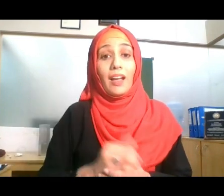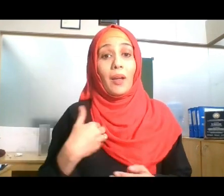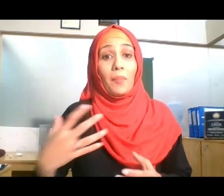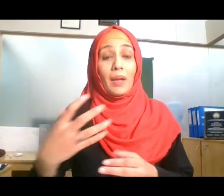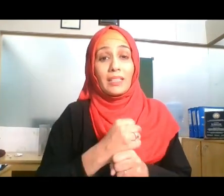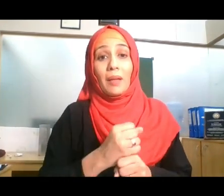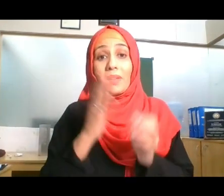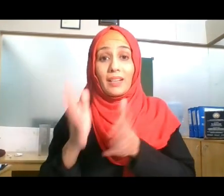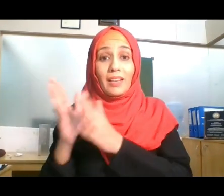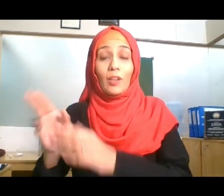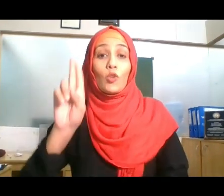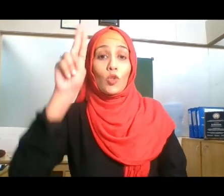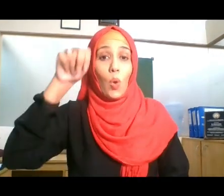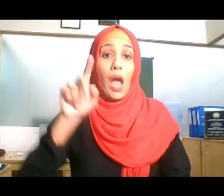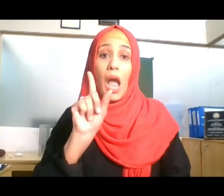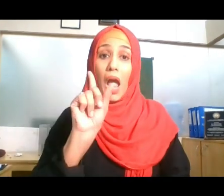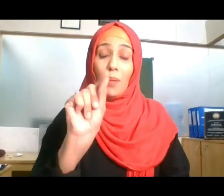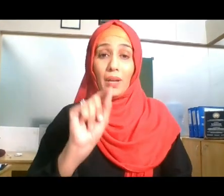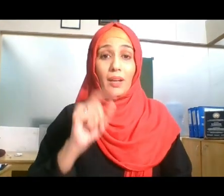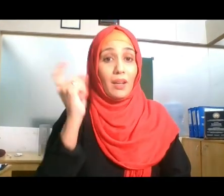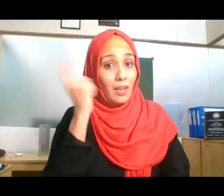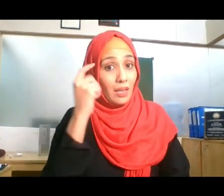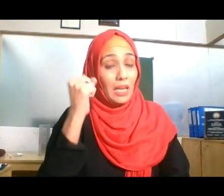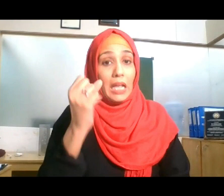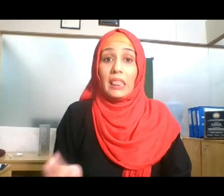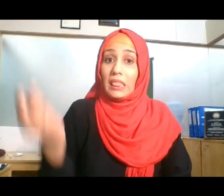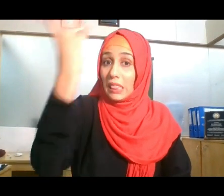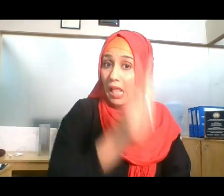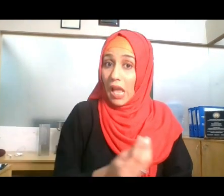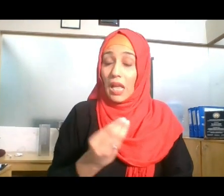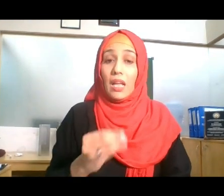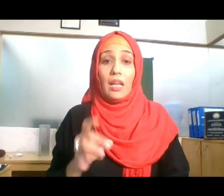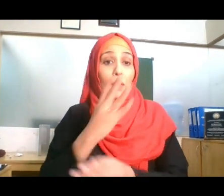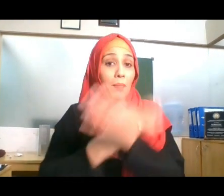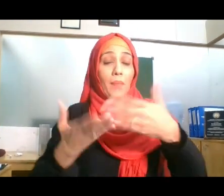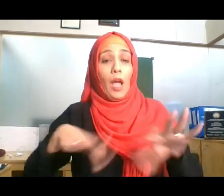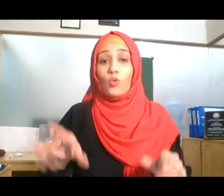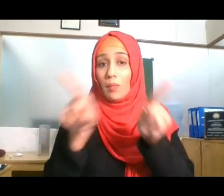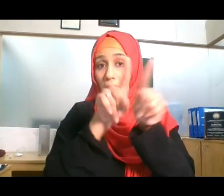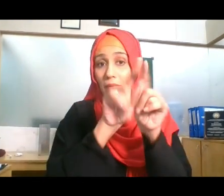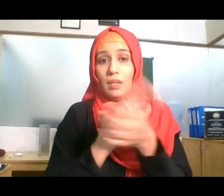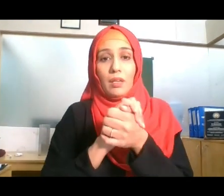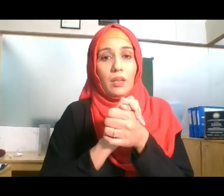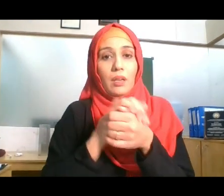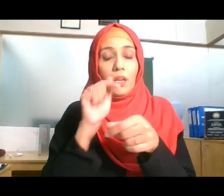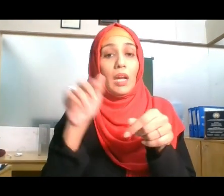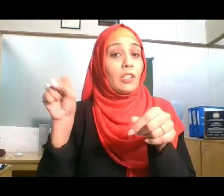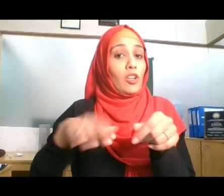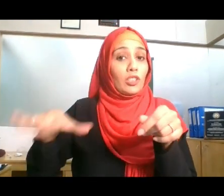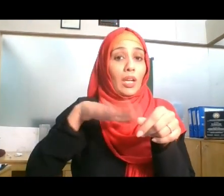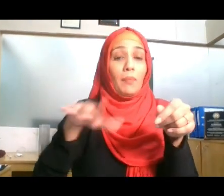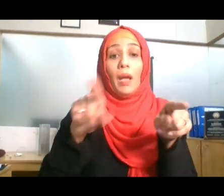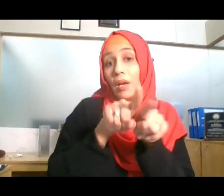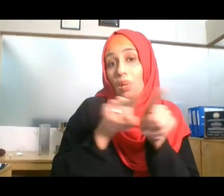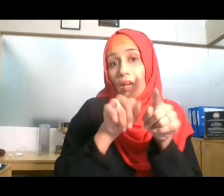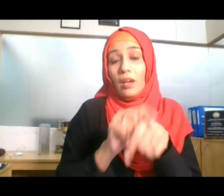Convention at the United Nations as we commemorate the International Day of Persons with Disabilities. And, you know, like I said, in the shadow of COVID-19 pandemic,